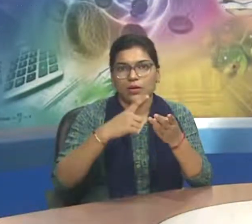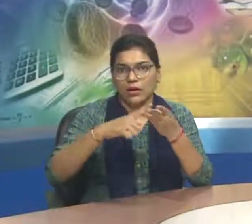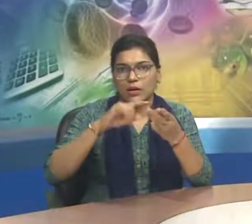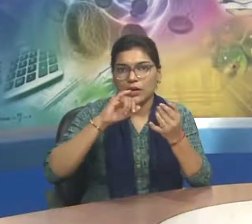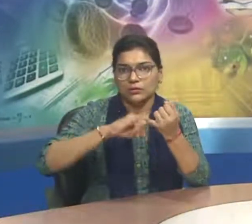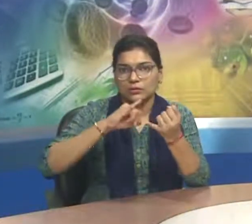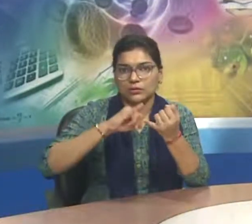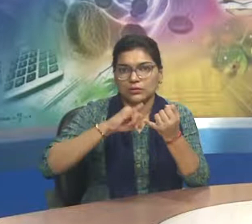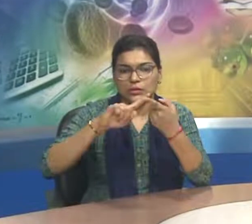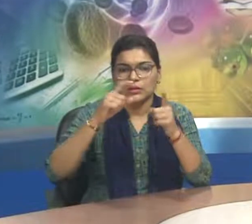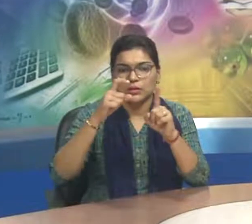the